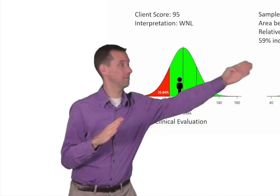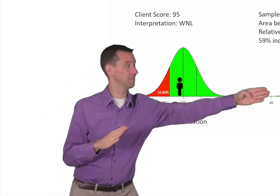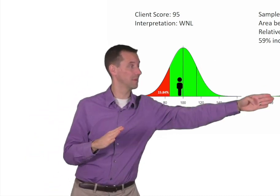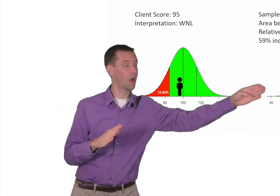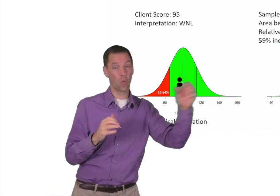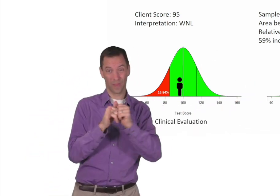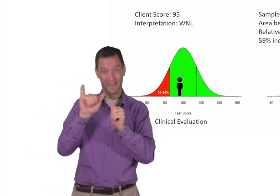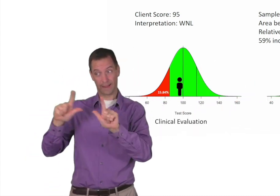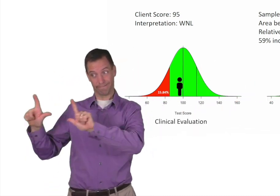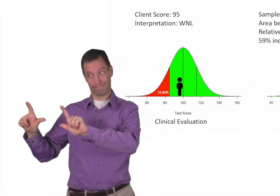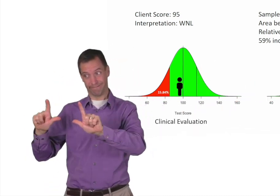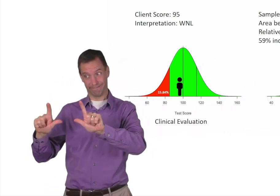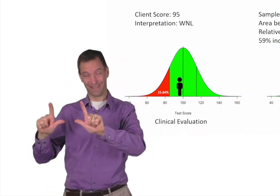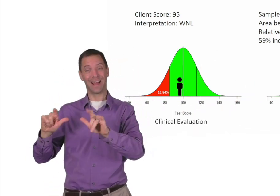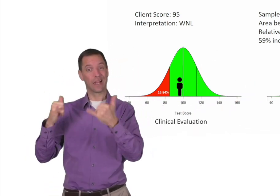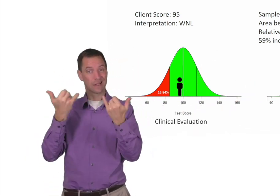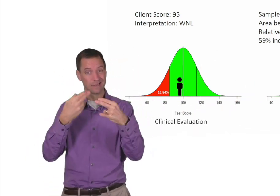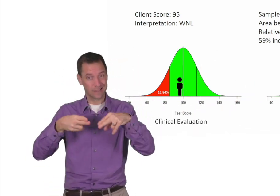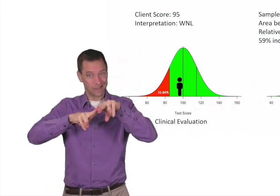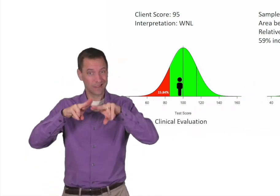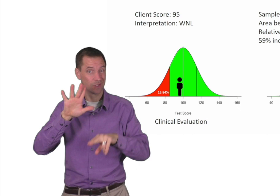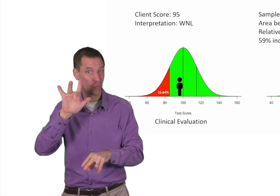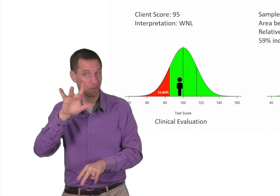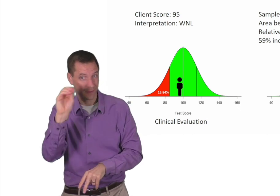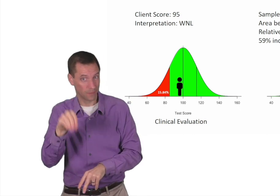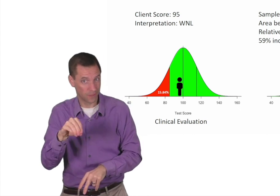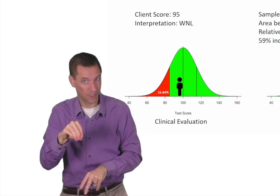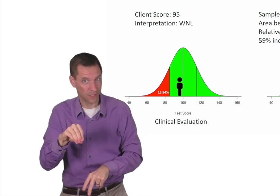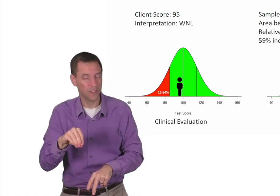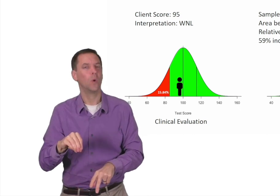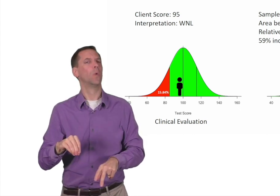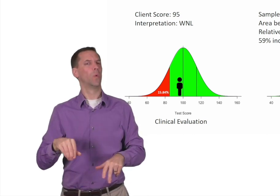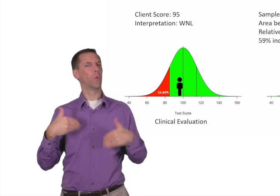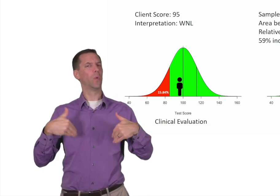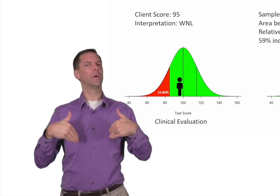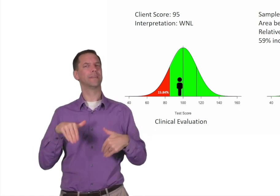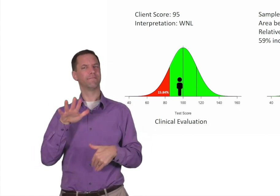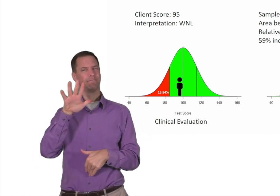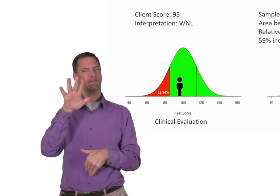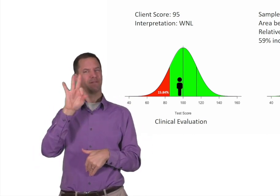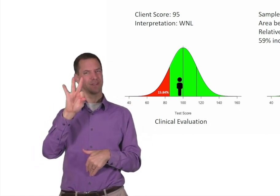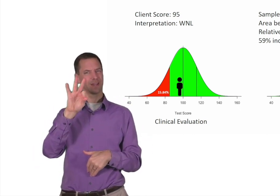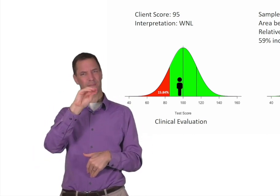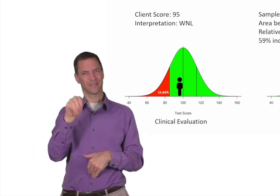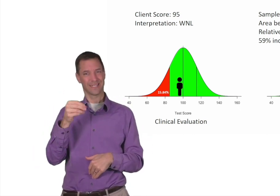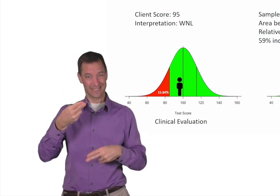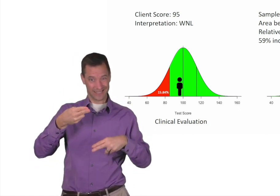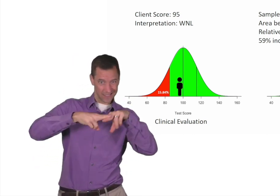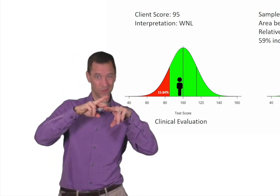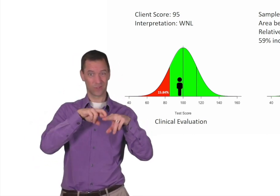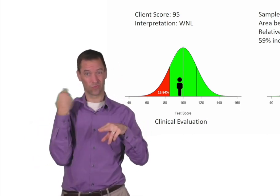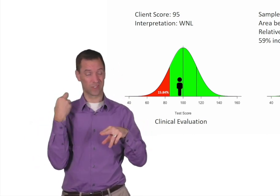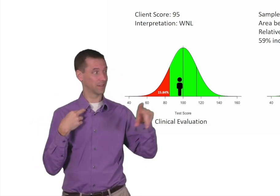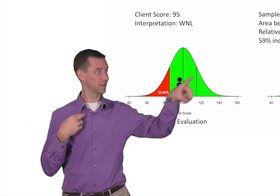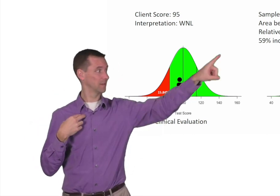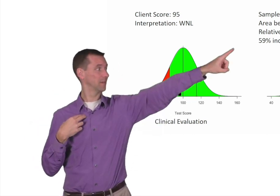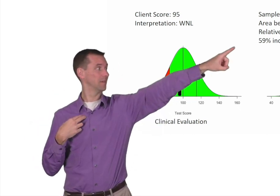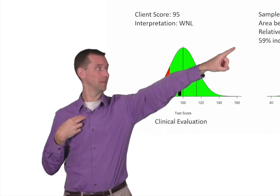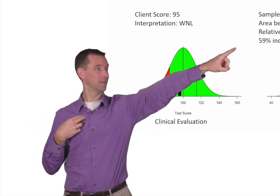16% of that population in the red area. And compare that against this shifted distribution where now 25% of the population is